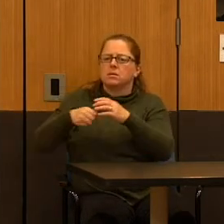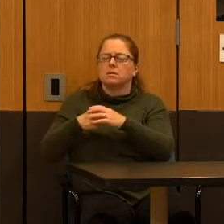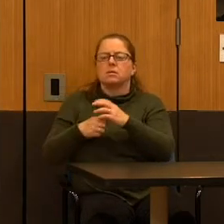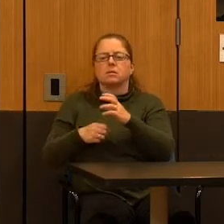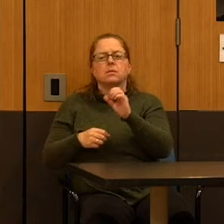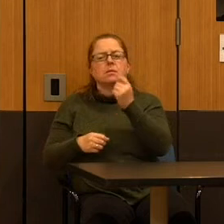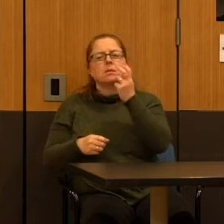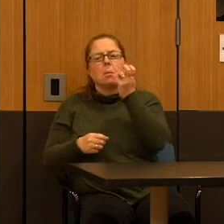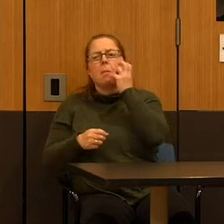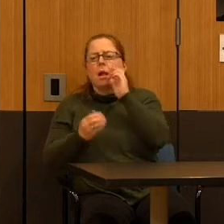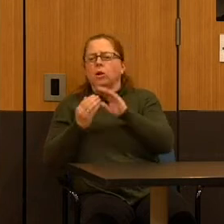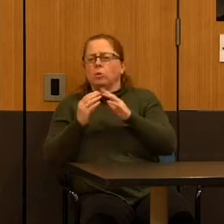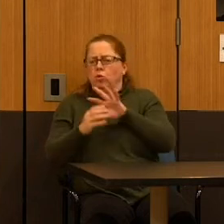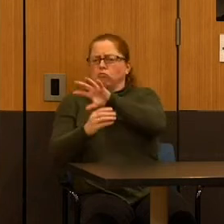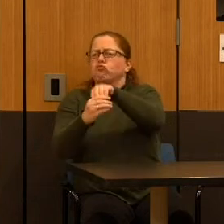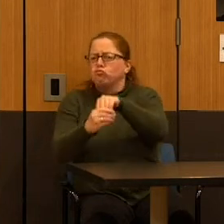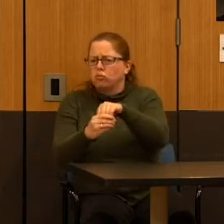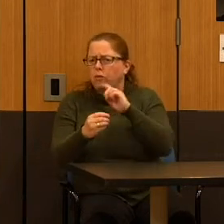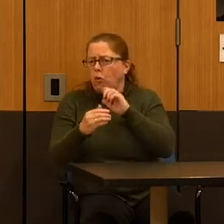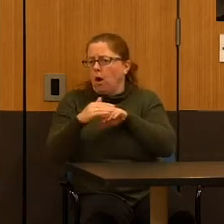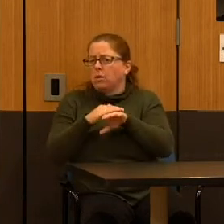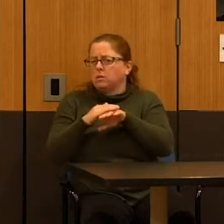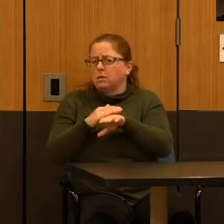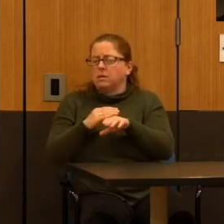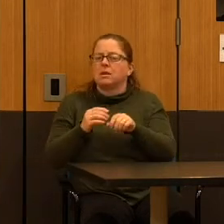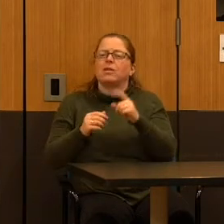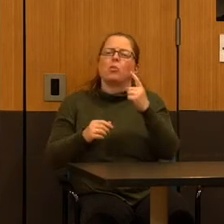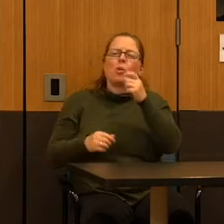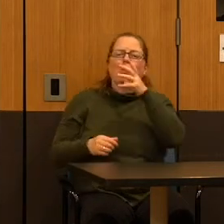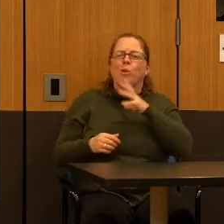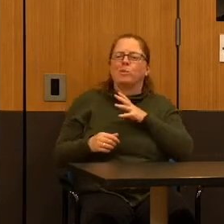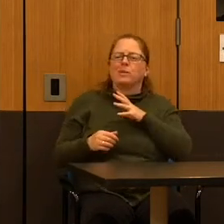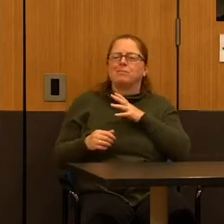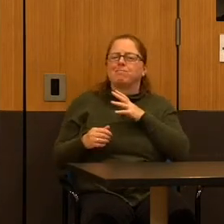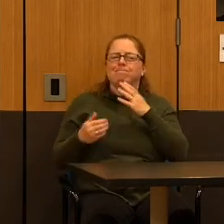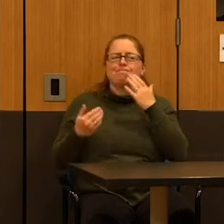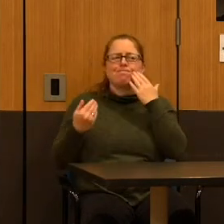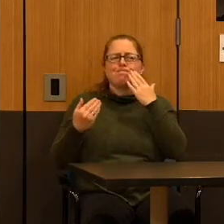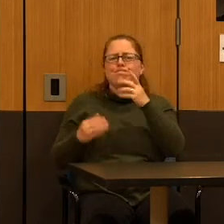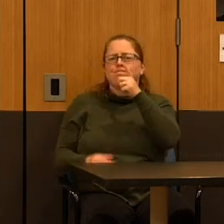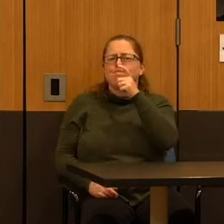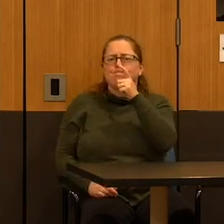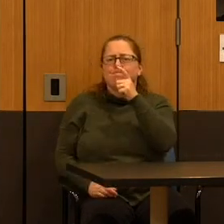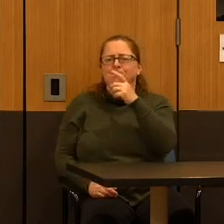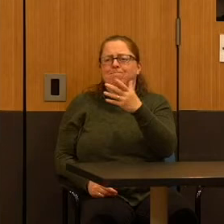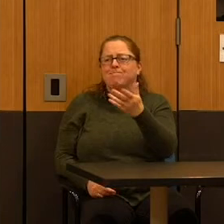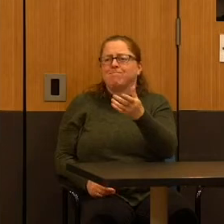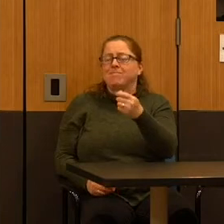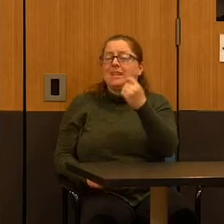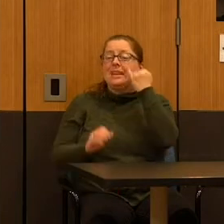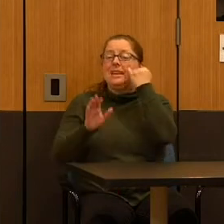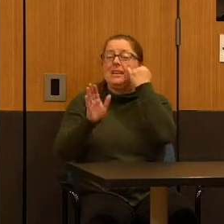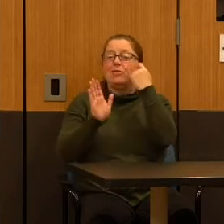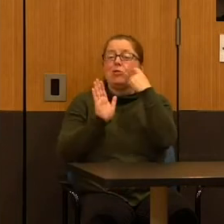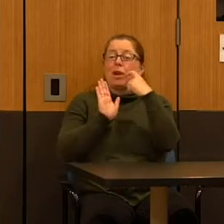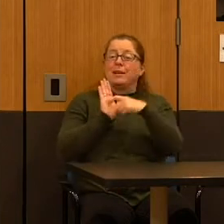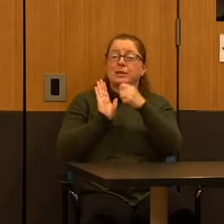also involved in this project. And then unidentified woman in the center, if anybody recognizes her, let me